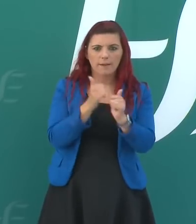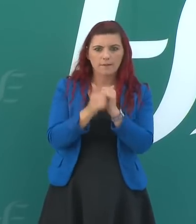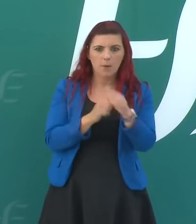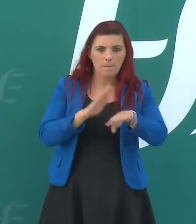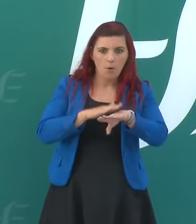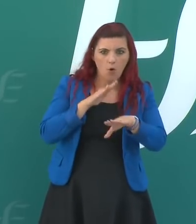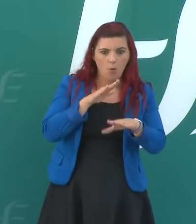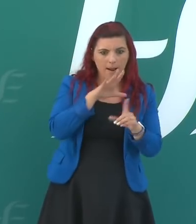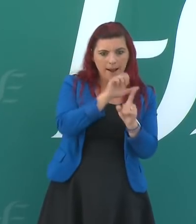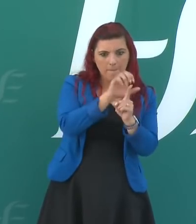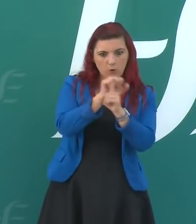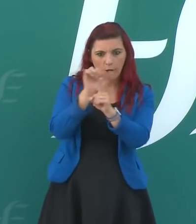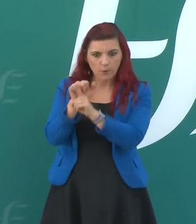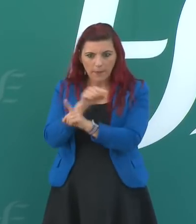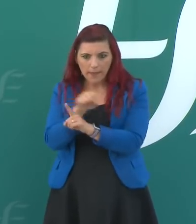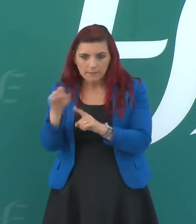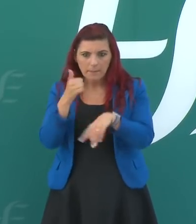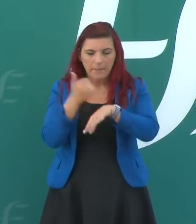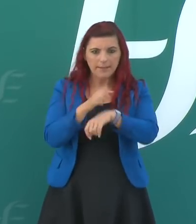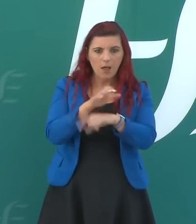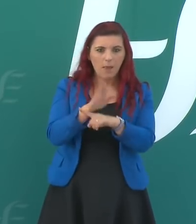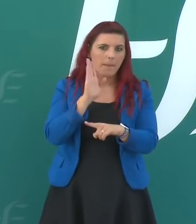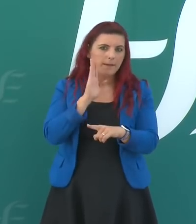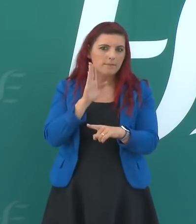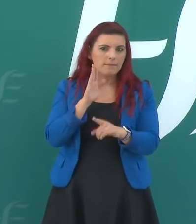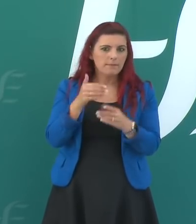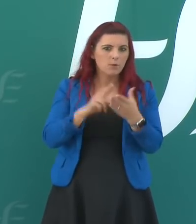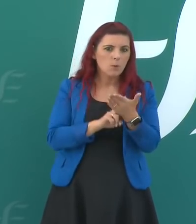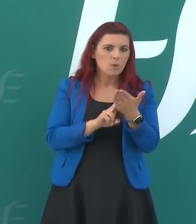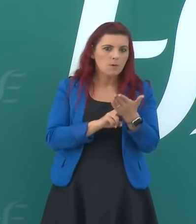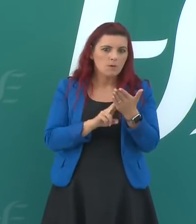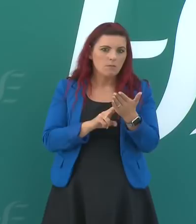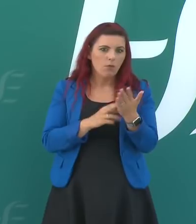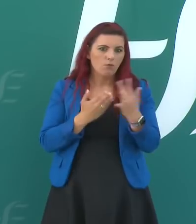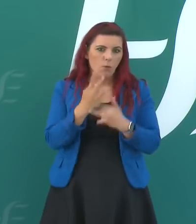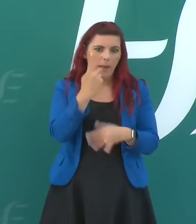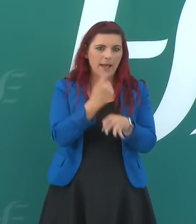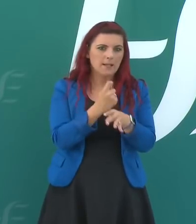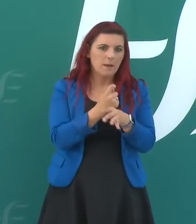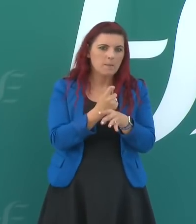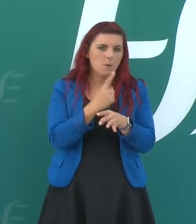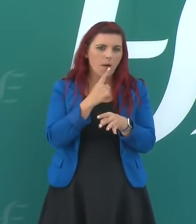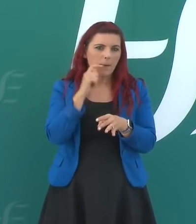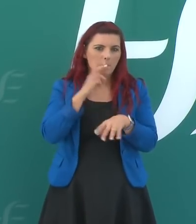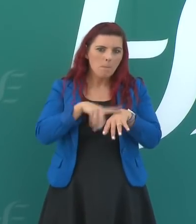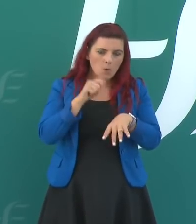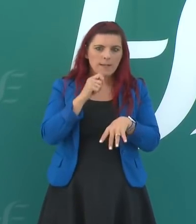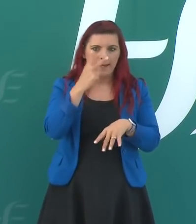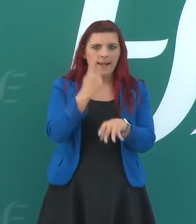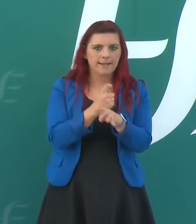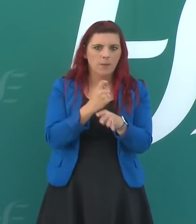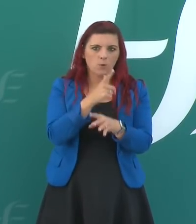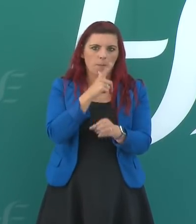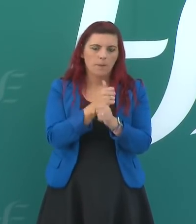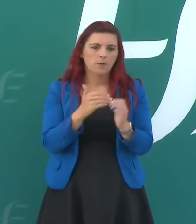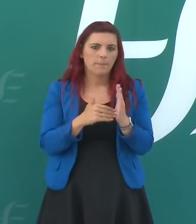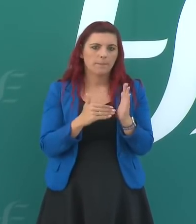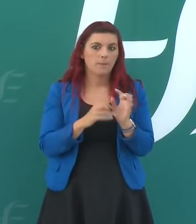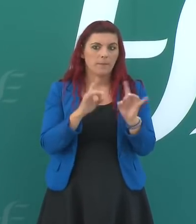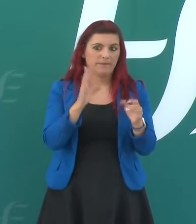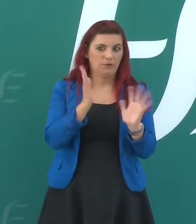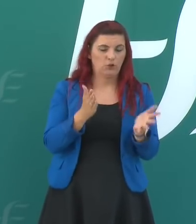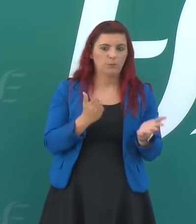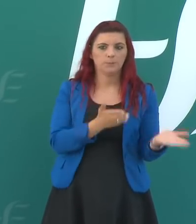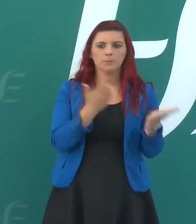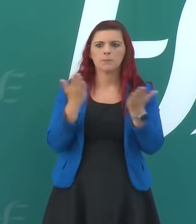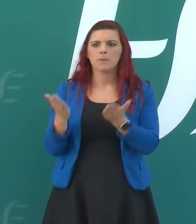our own, so it's based on bed occupancy over night times, so it's a nighttime period. That you, Keenan?